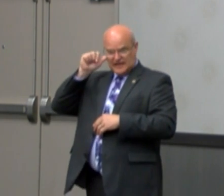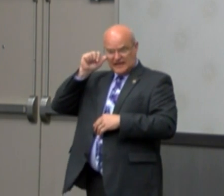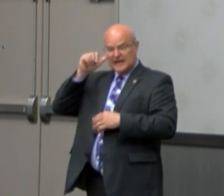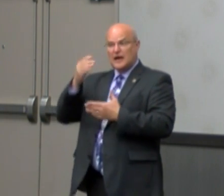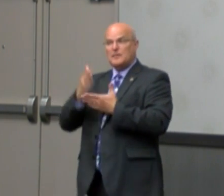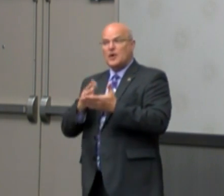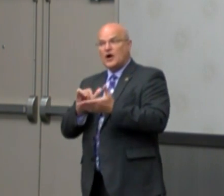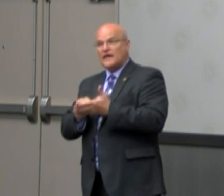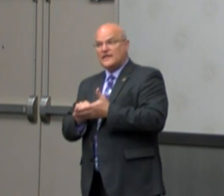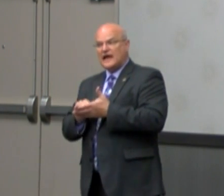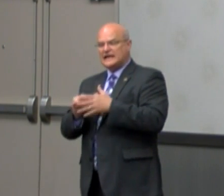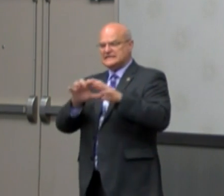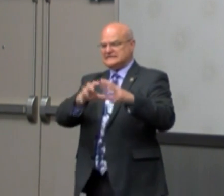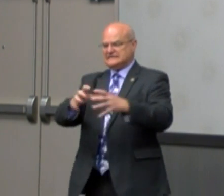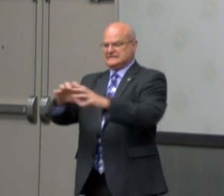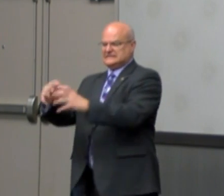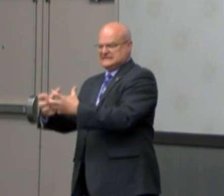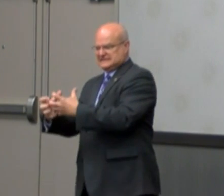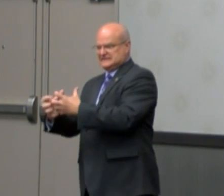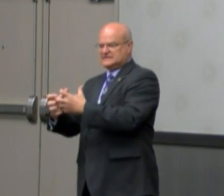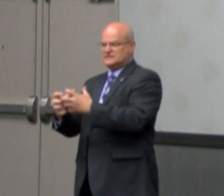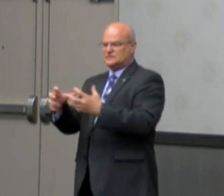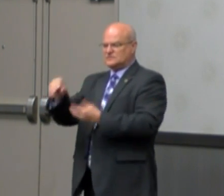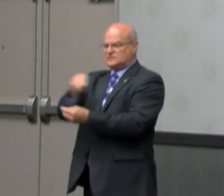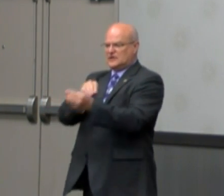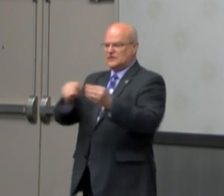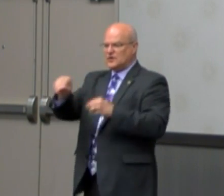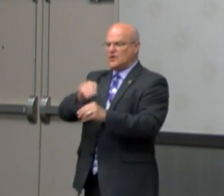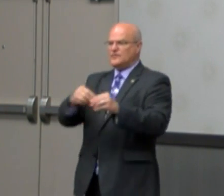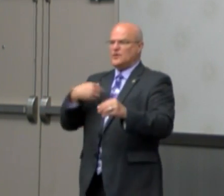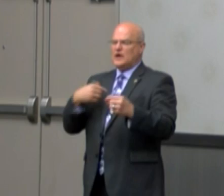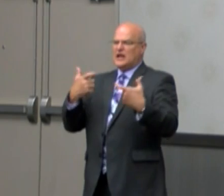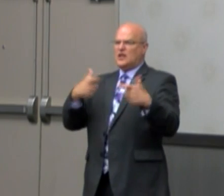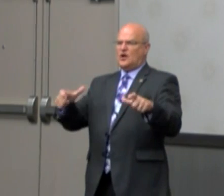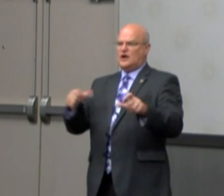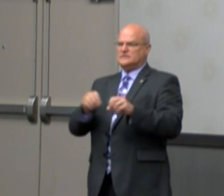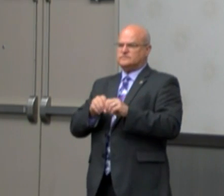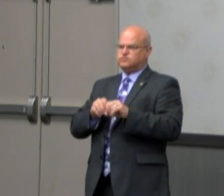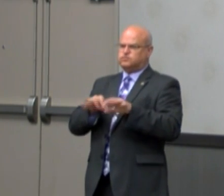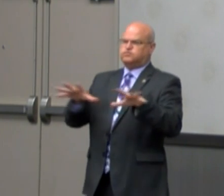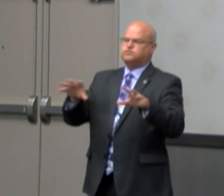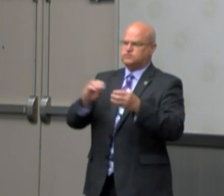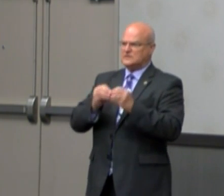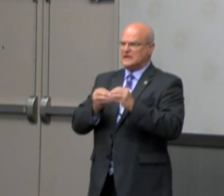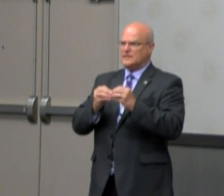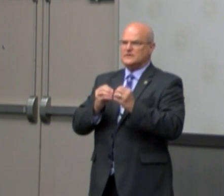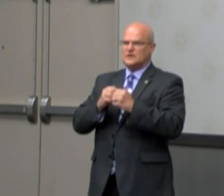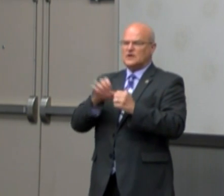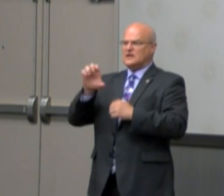Part of that is reclassification. Part of that is a large increase in our numbers.